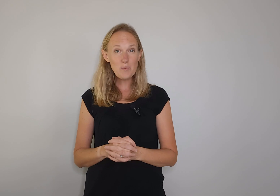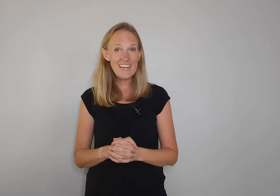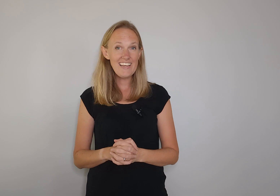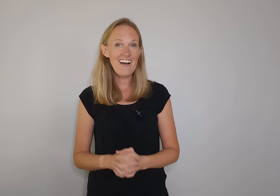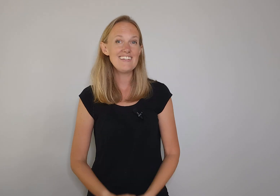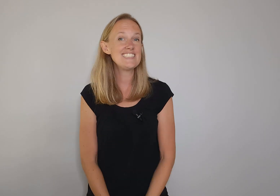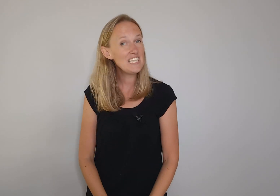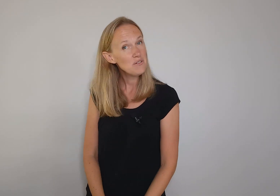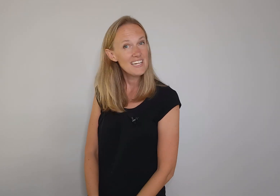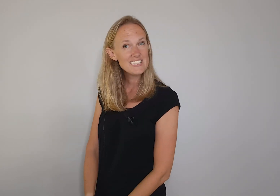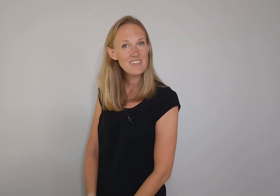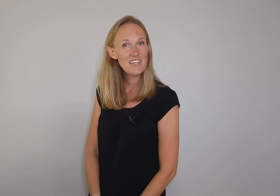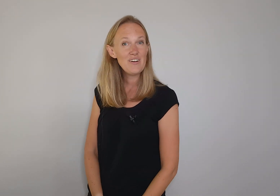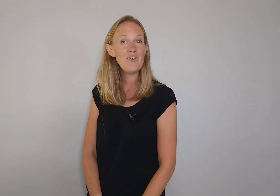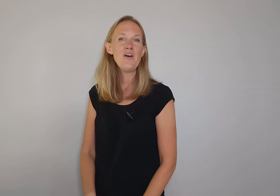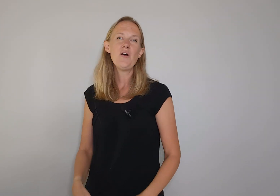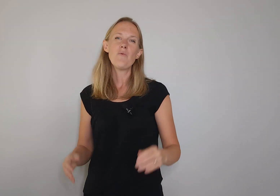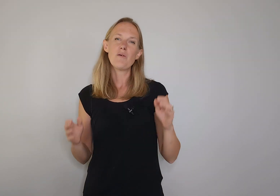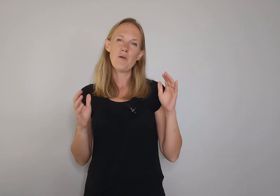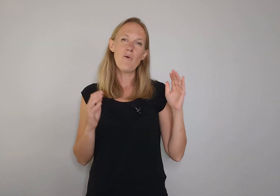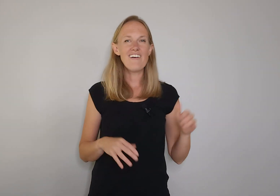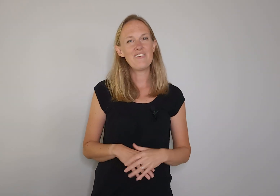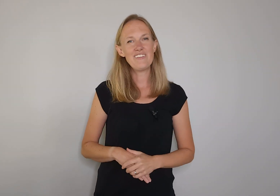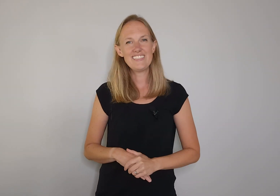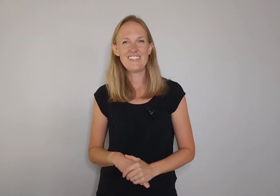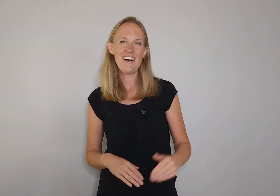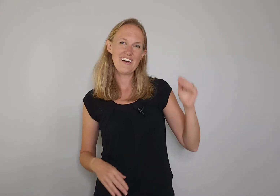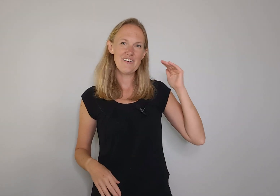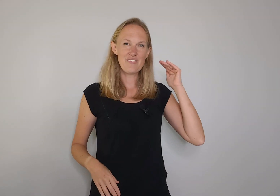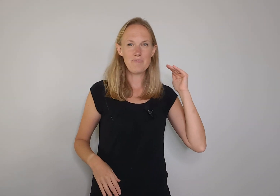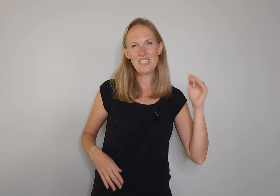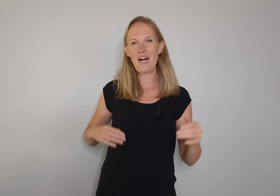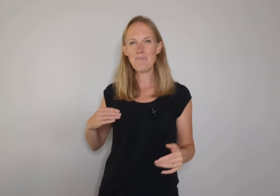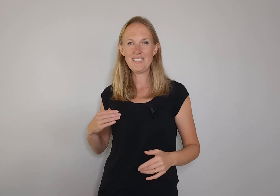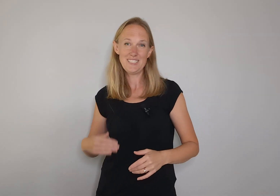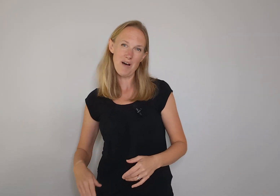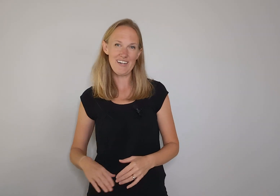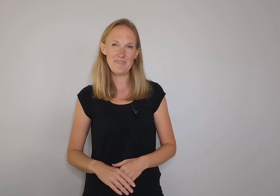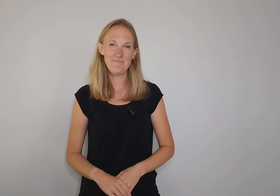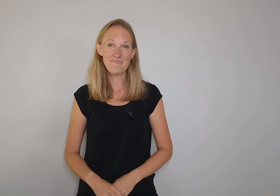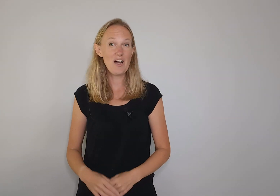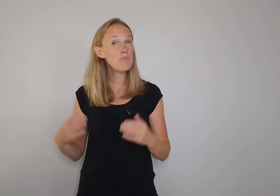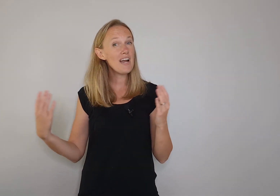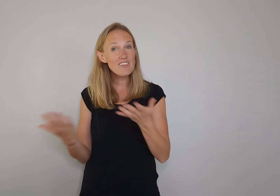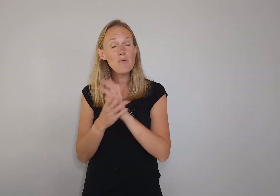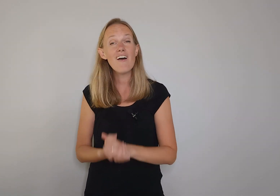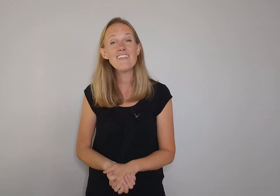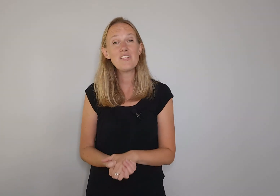you're ready, I'll see you in the next video when we walk through this song from top to bottom. I hope wherever you are that you